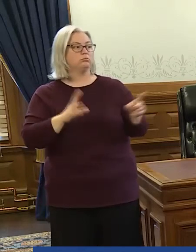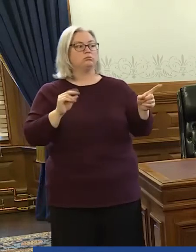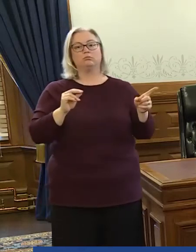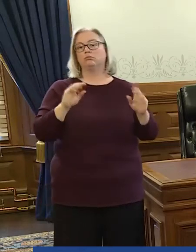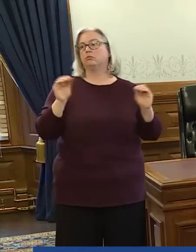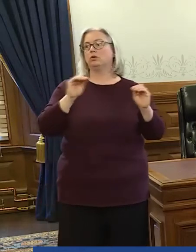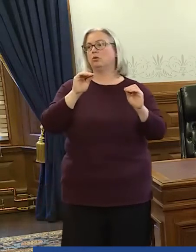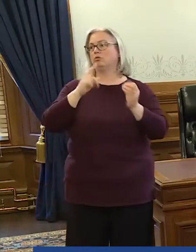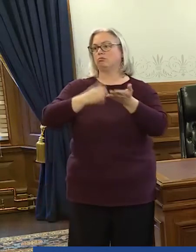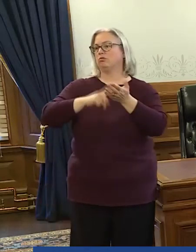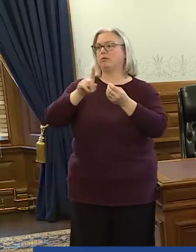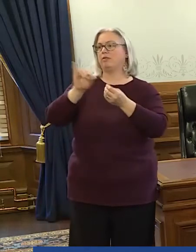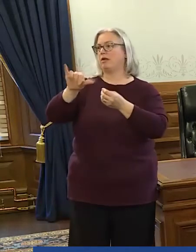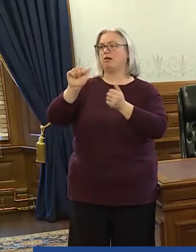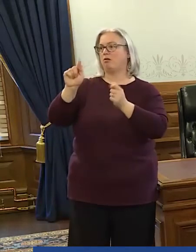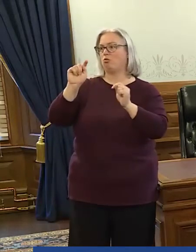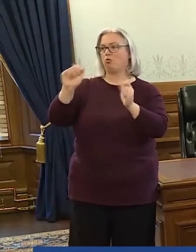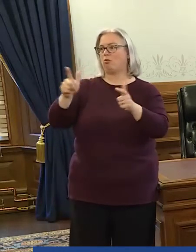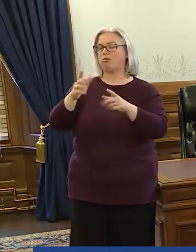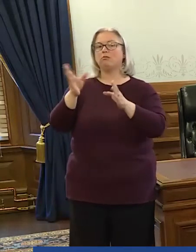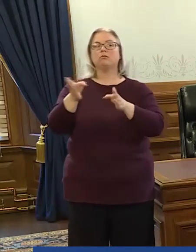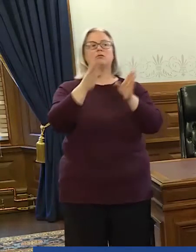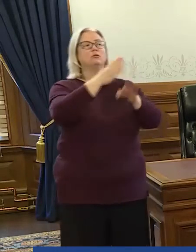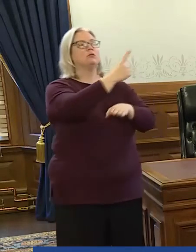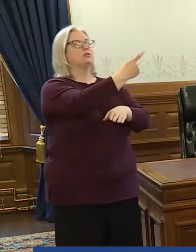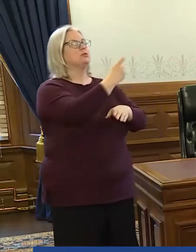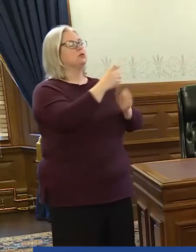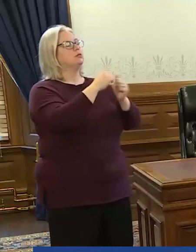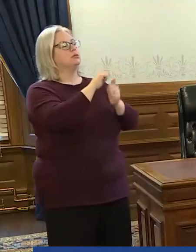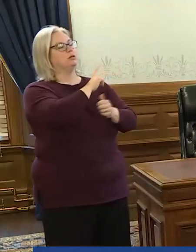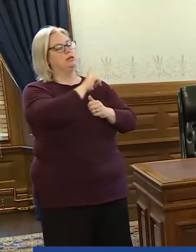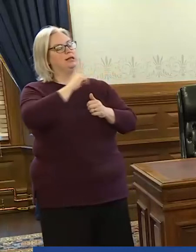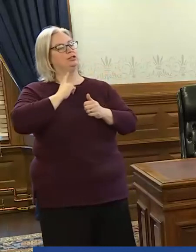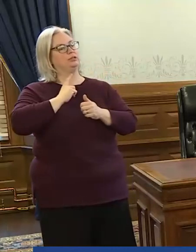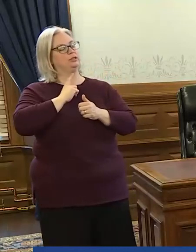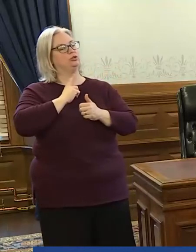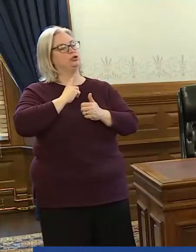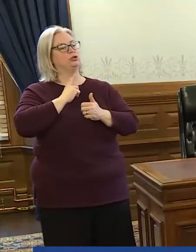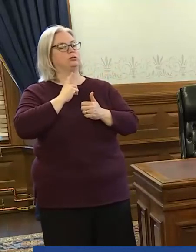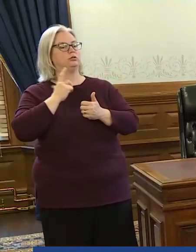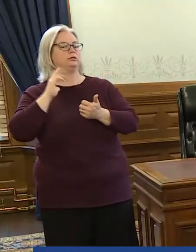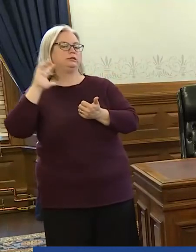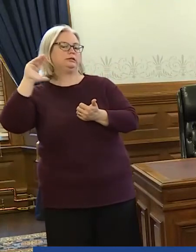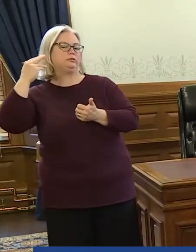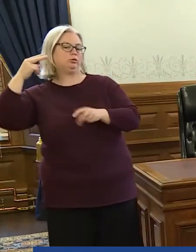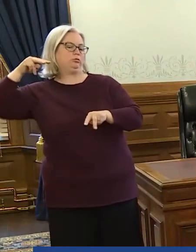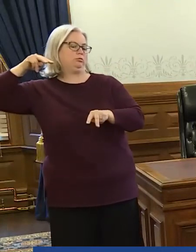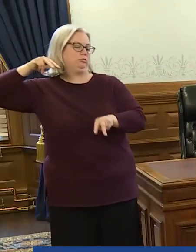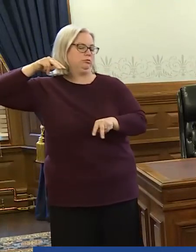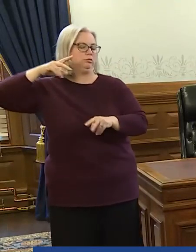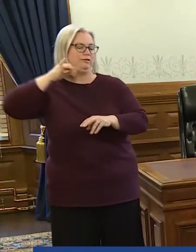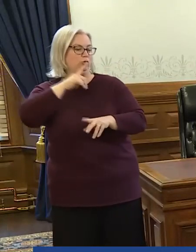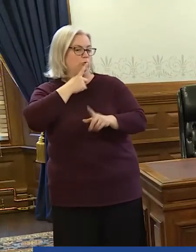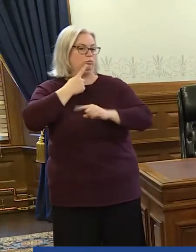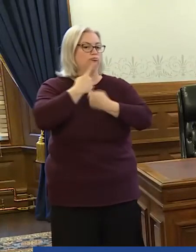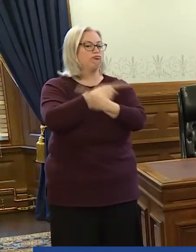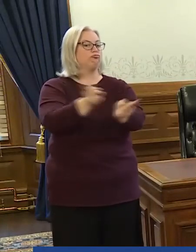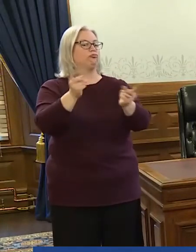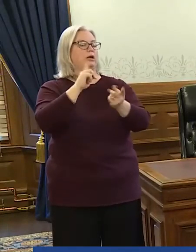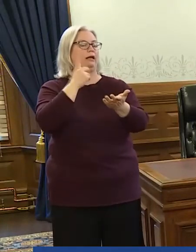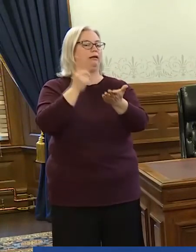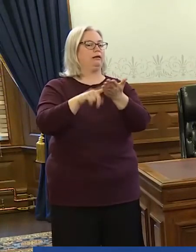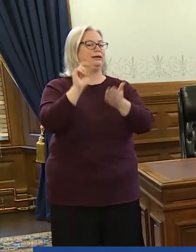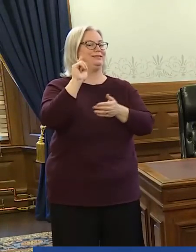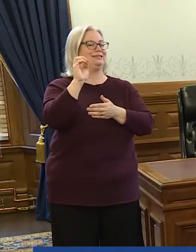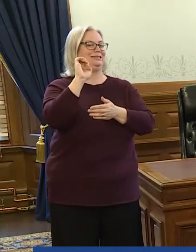we're not having those conversations at all. You, with the legislature kind of looking over your shoulder whenever you issue an executive order, this one that you're